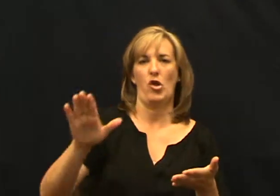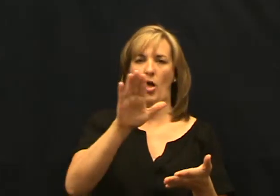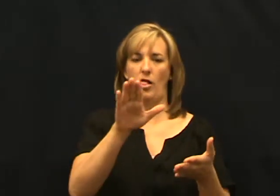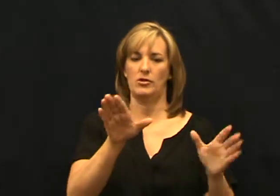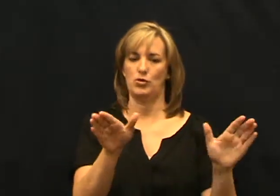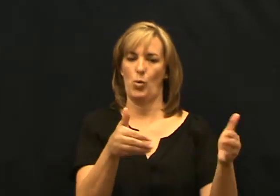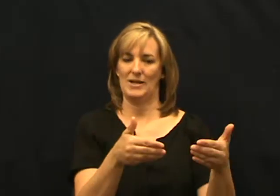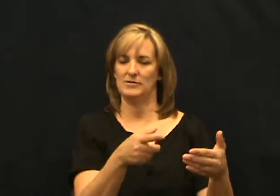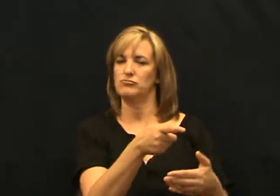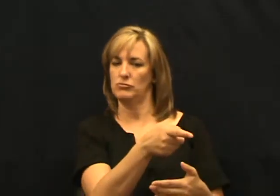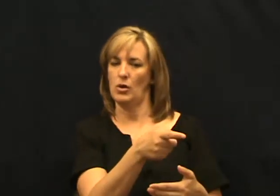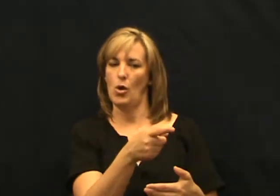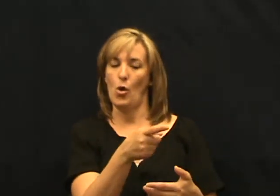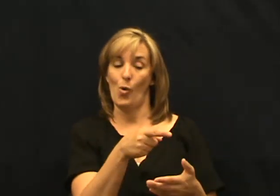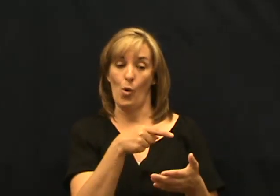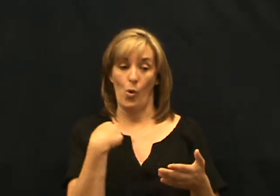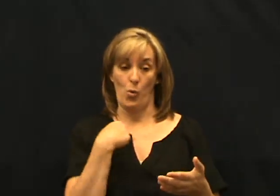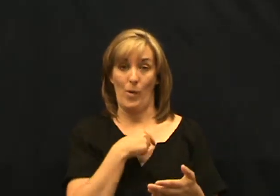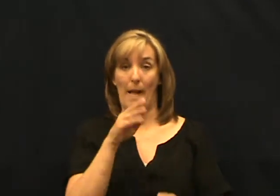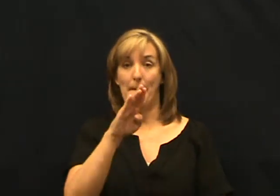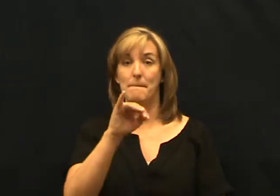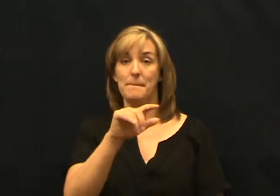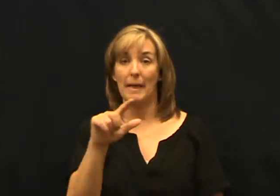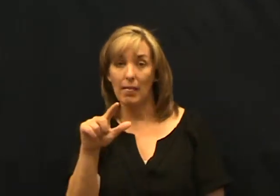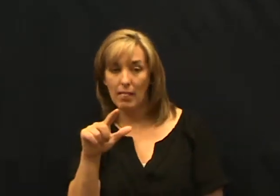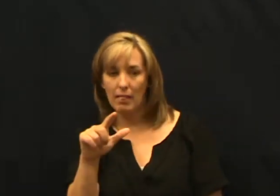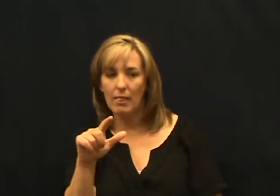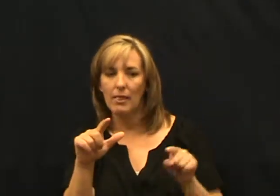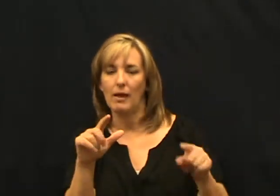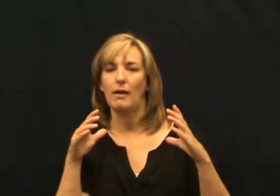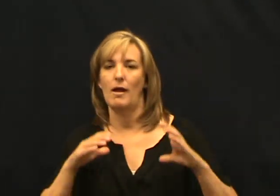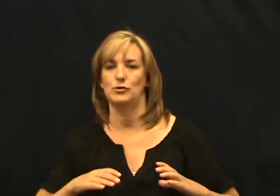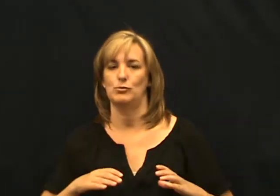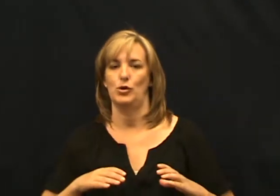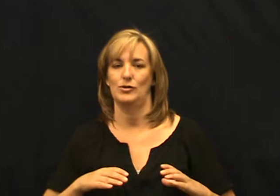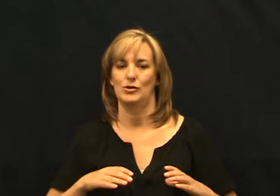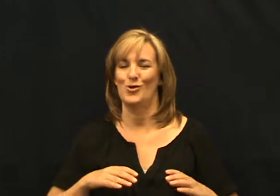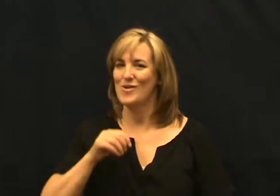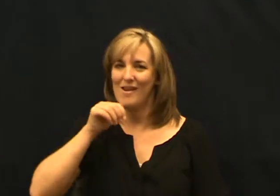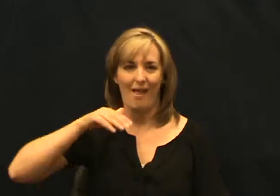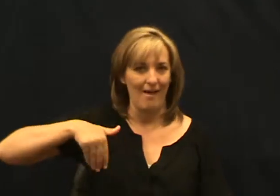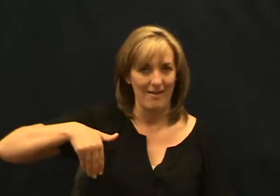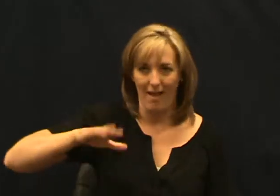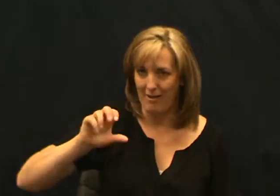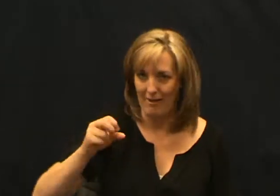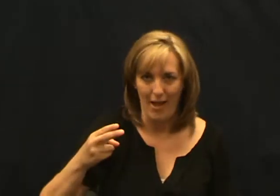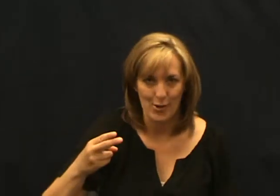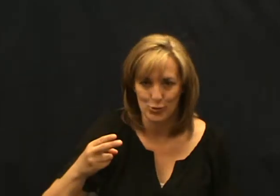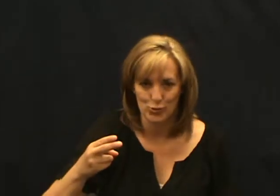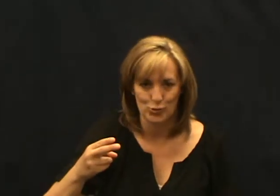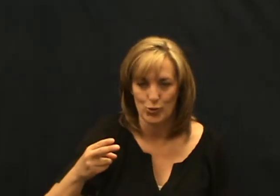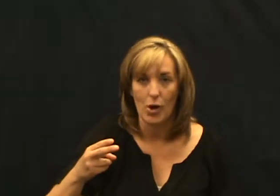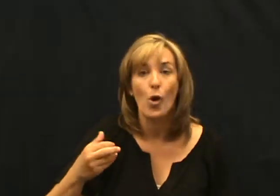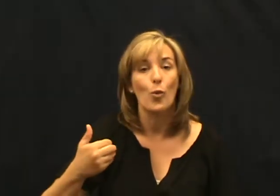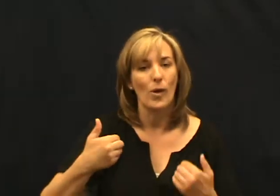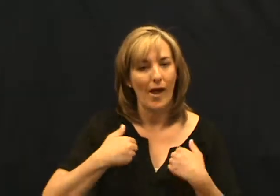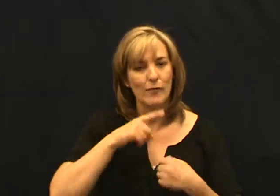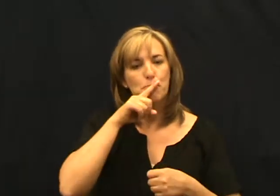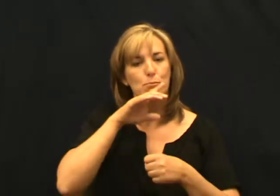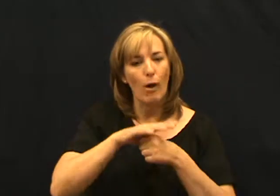the customer on account. So what happened? Did we get the cash? No. What did we get? We got a promise from that customer,